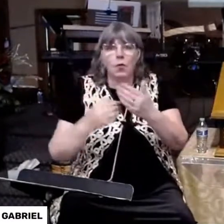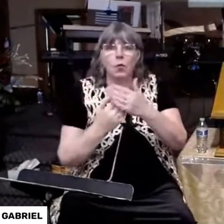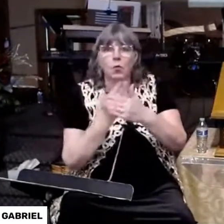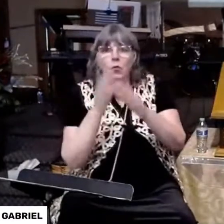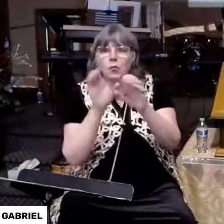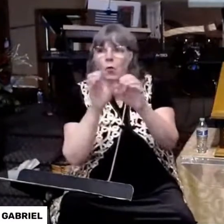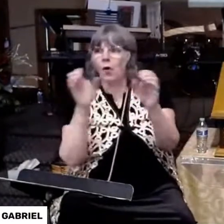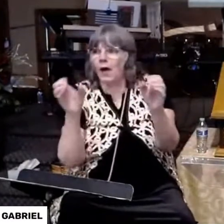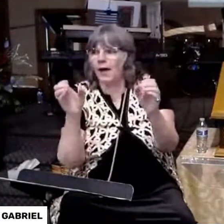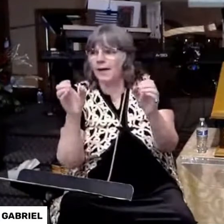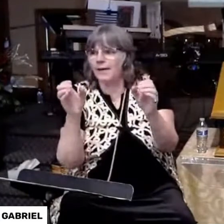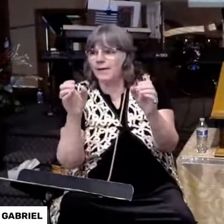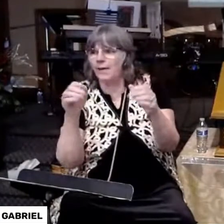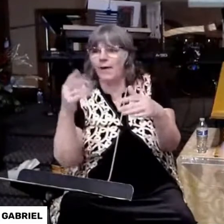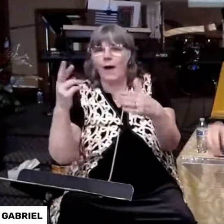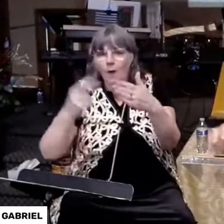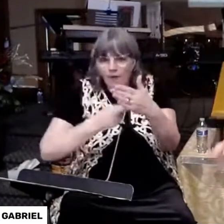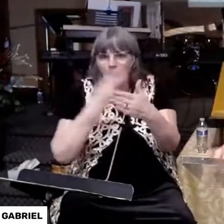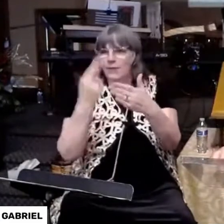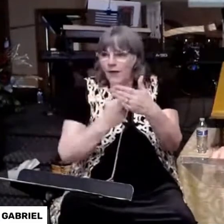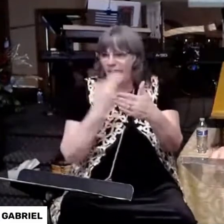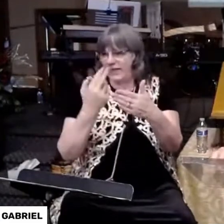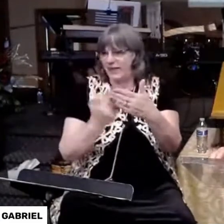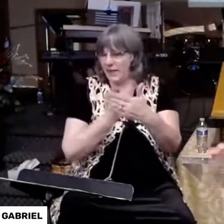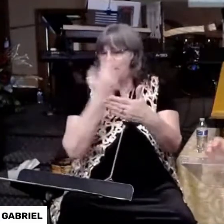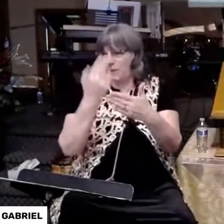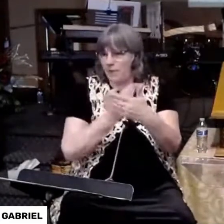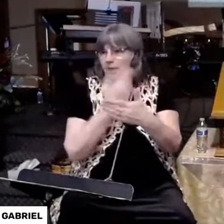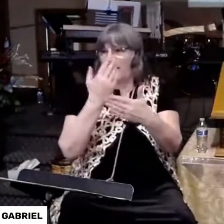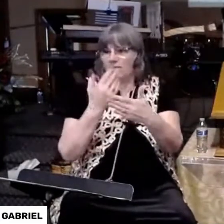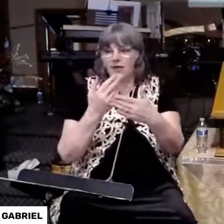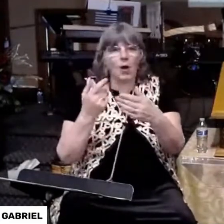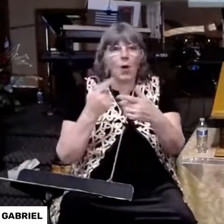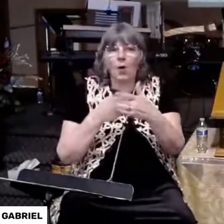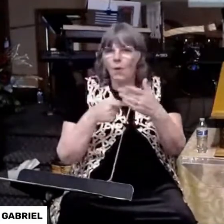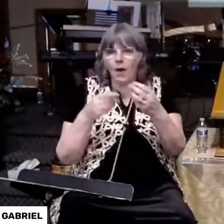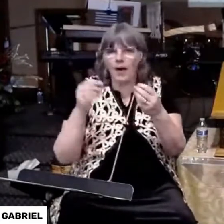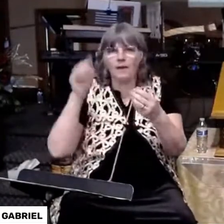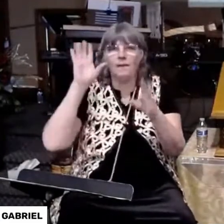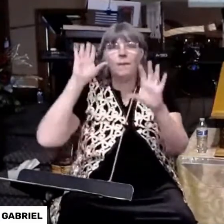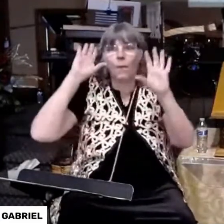then we need to learn today?